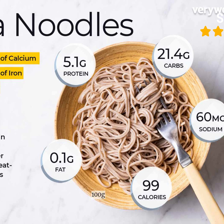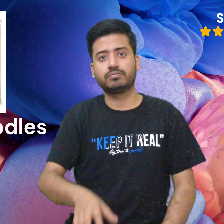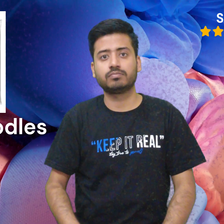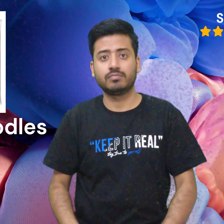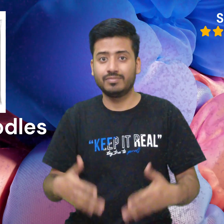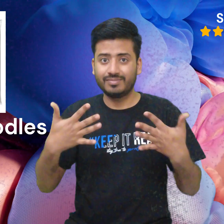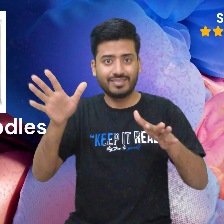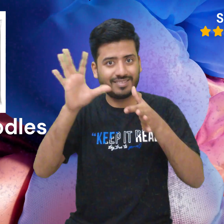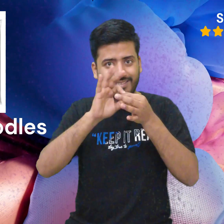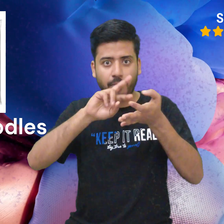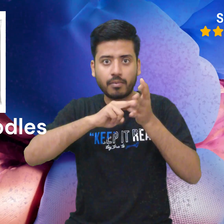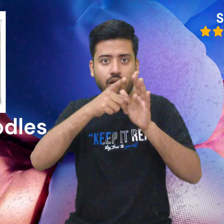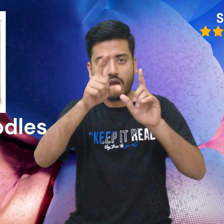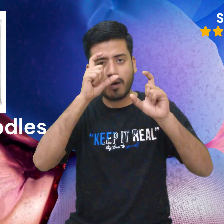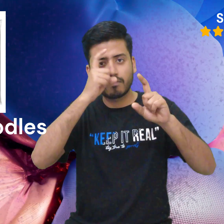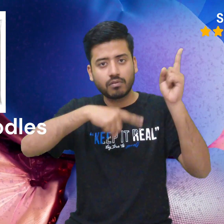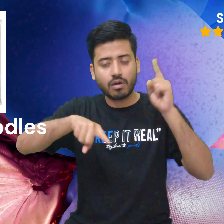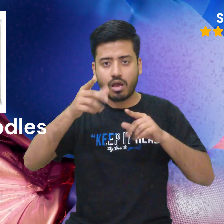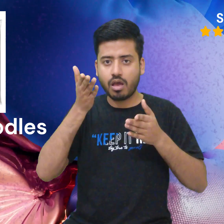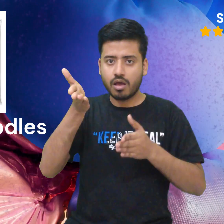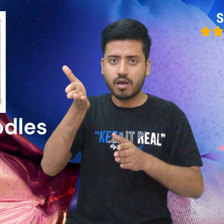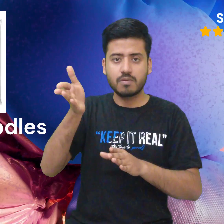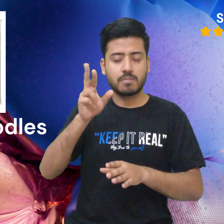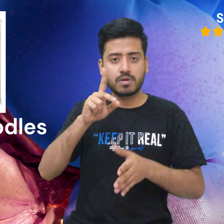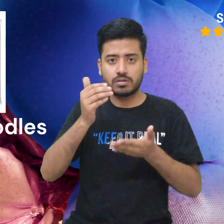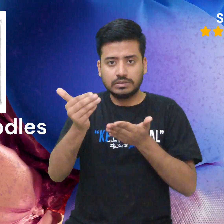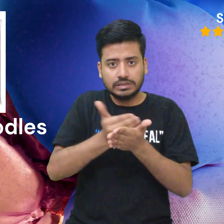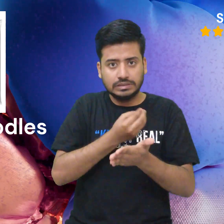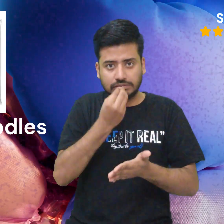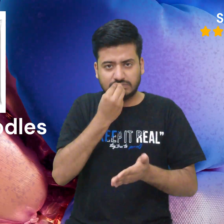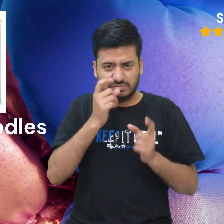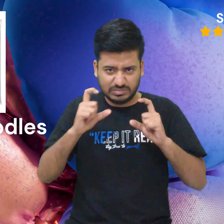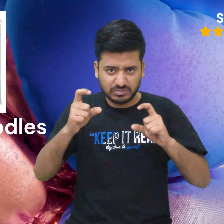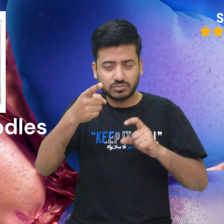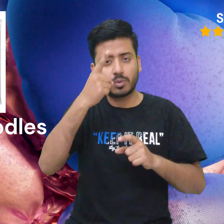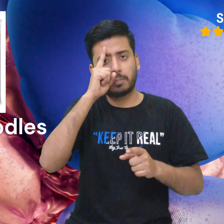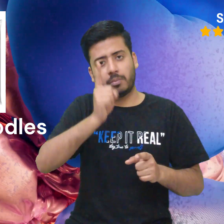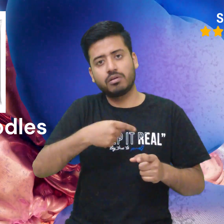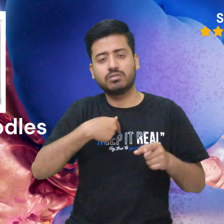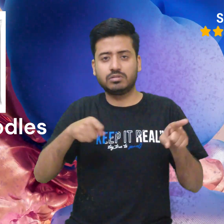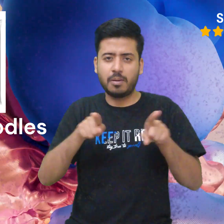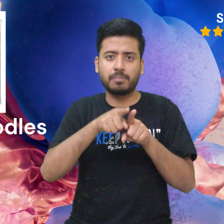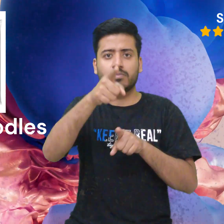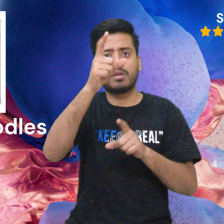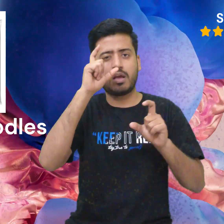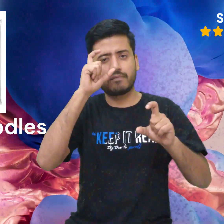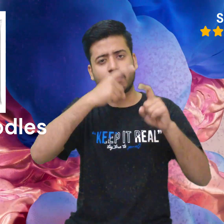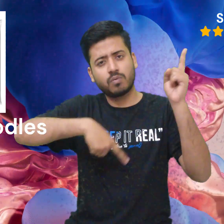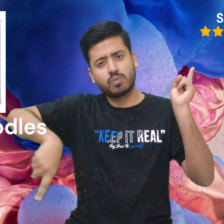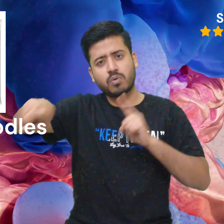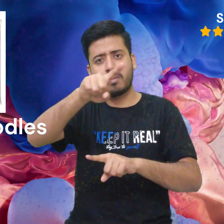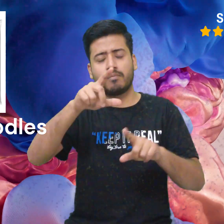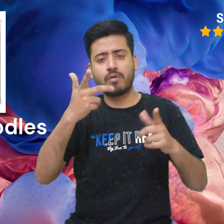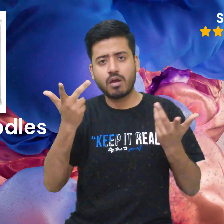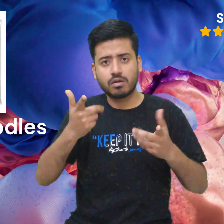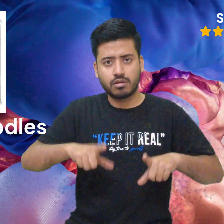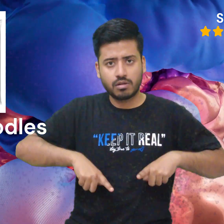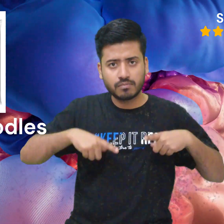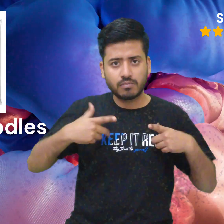g. Thiamine, 0.1 milligrams. Carbs. There are 21.4 grams of carbohydrates